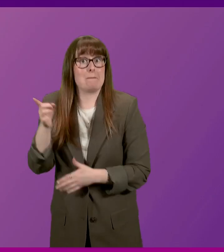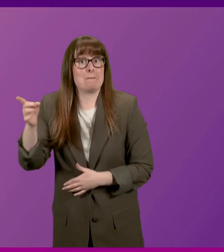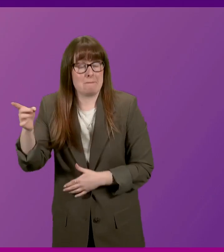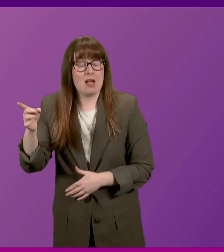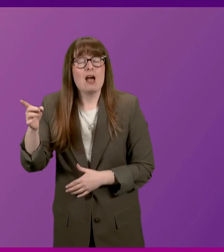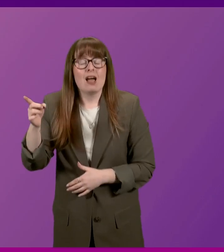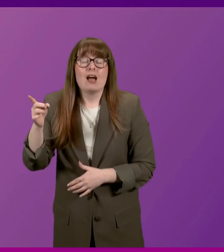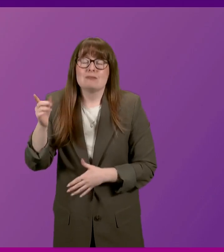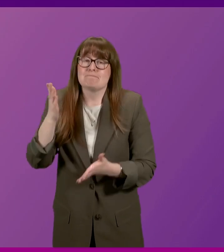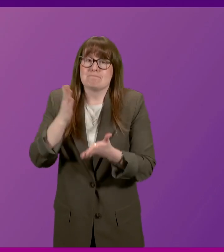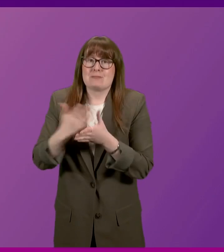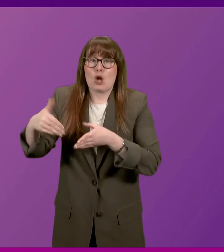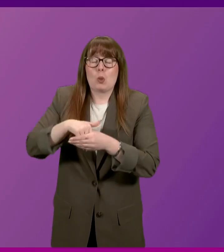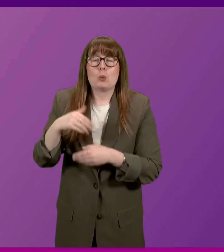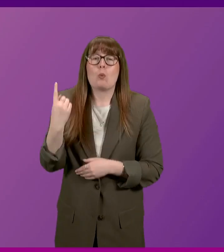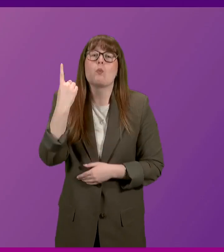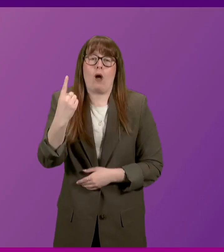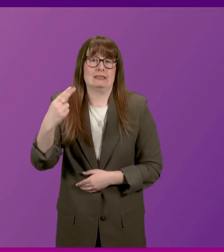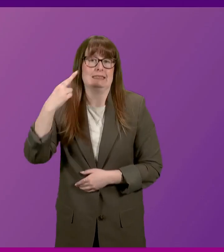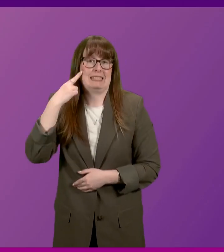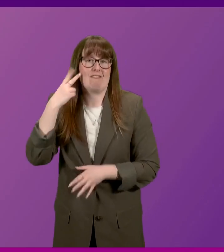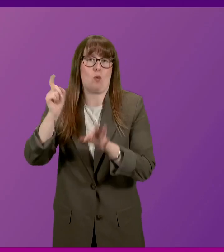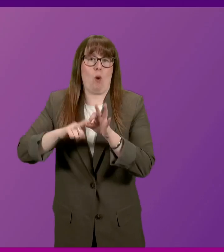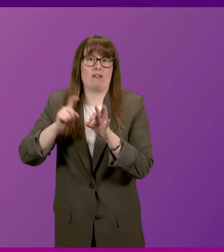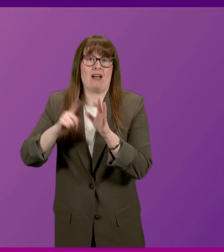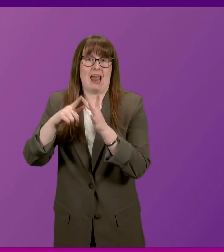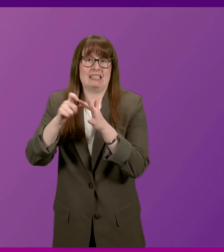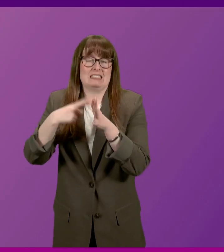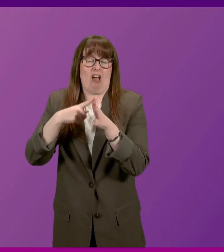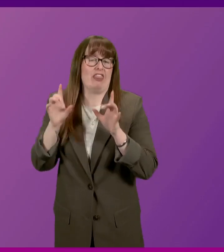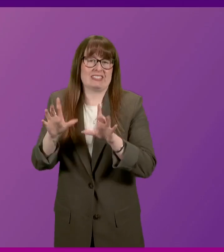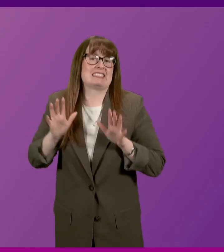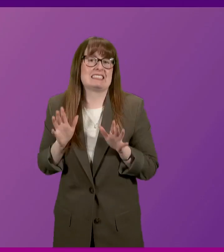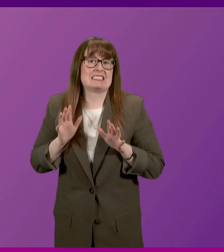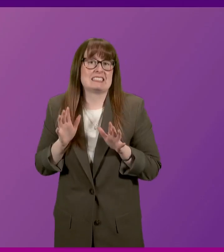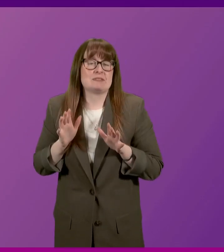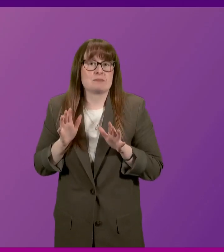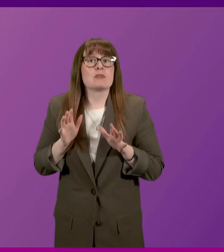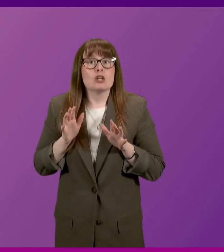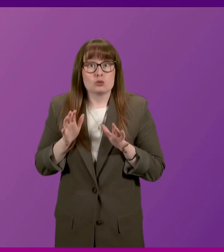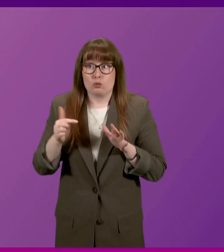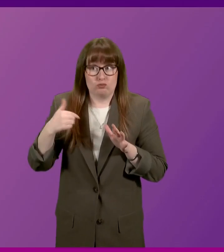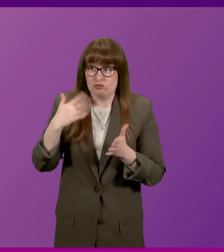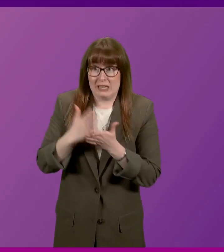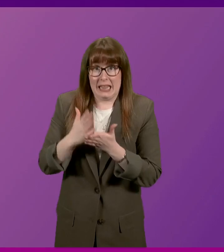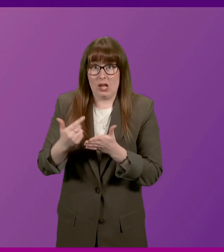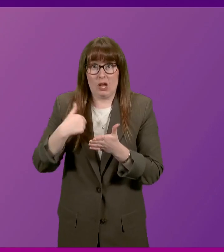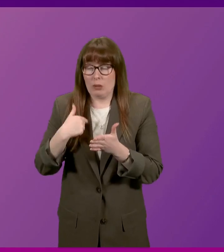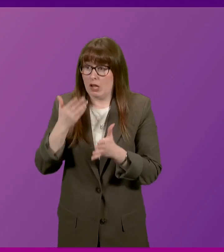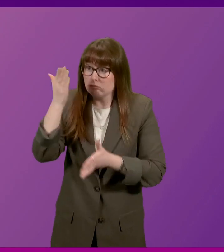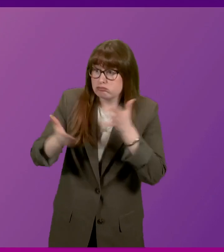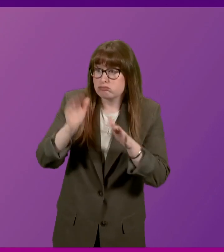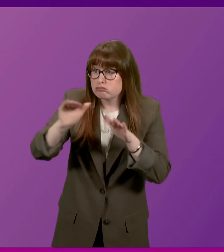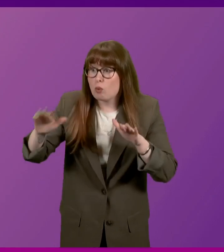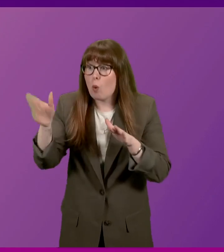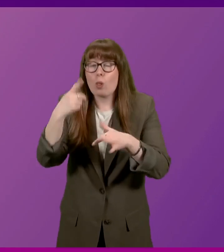we were only actually able to include 1 deaf qualified practitioner. So we basically went to all of the qualified practitioners